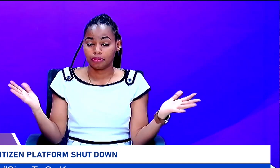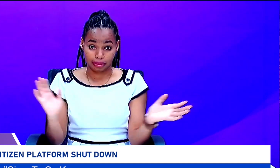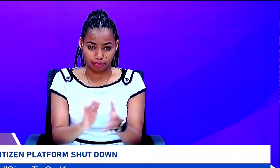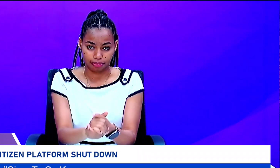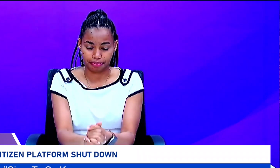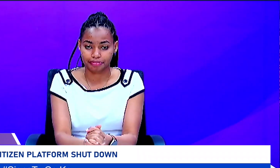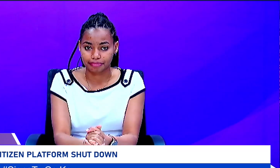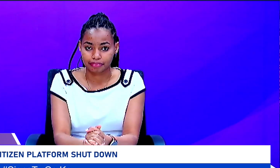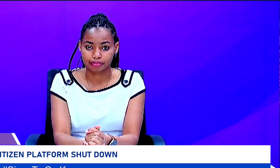crime scene of